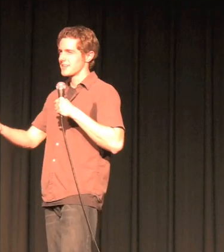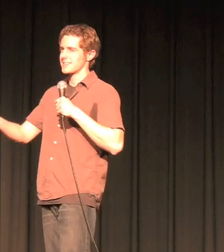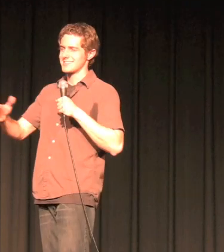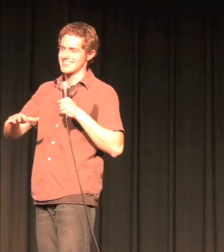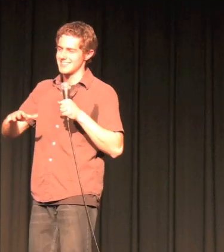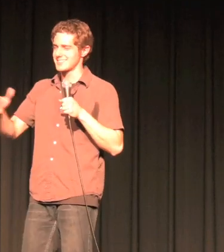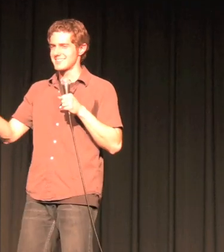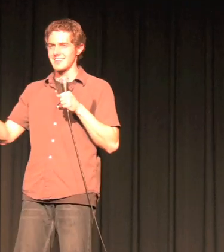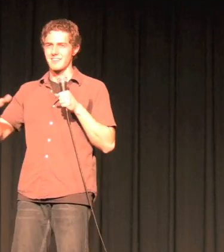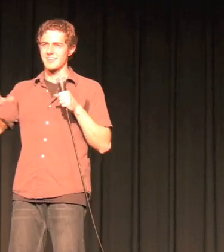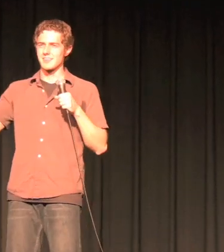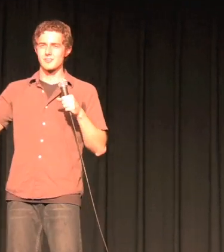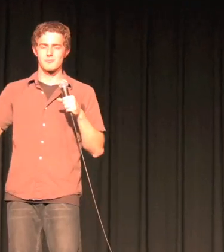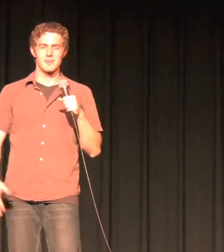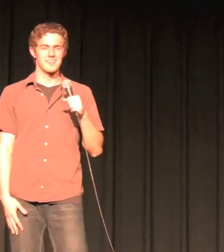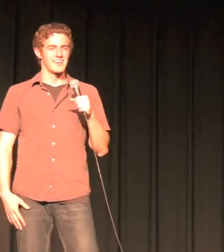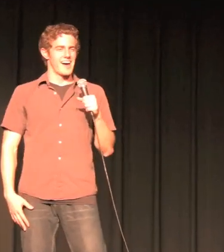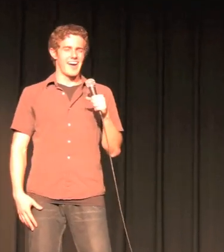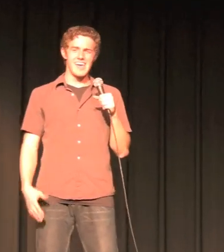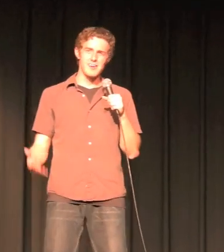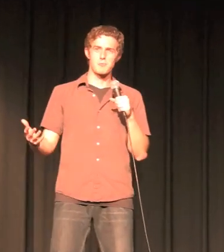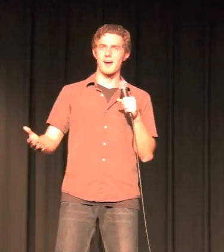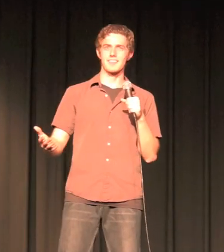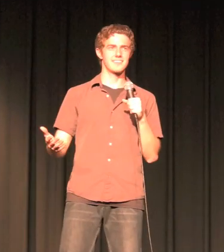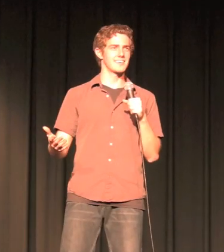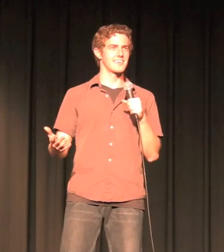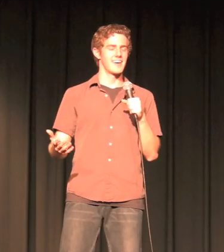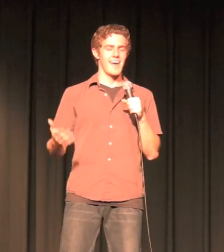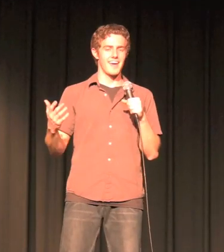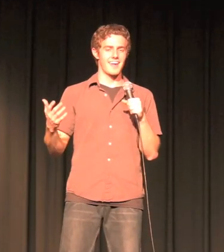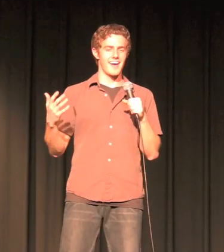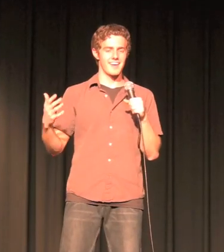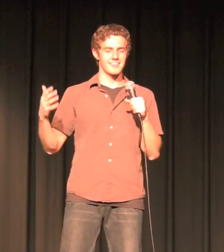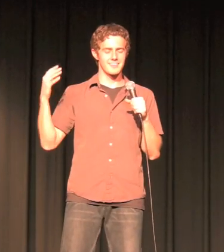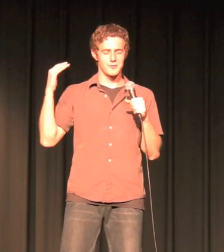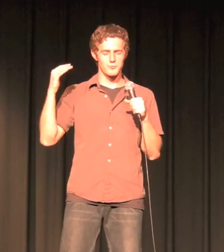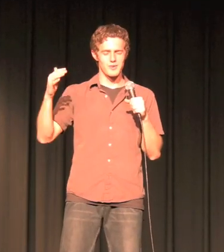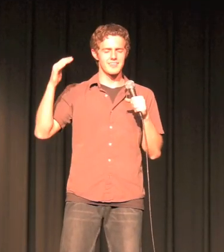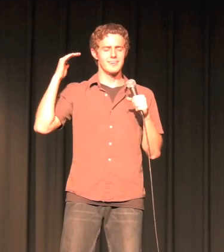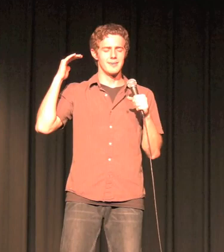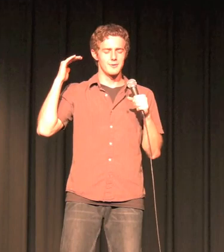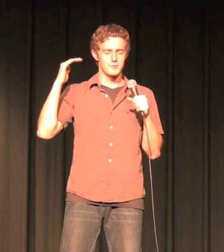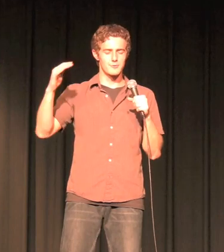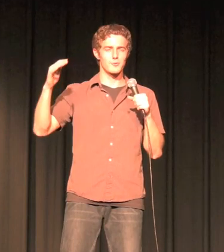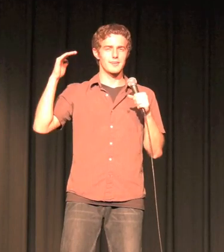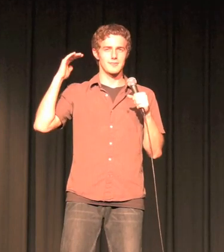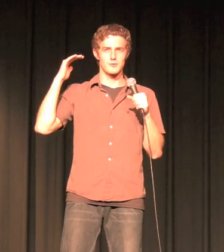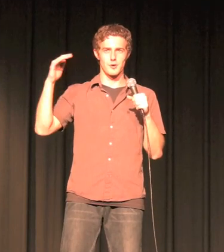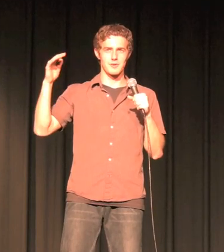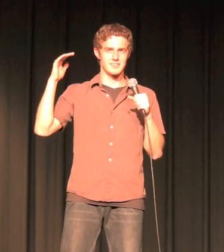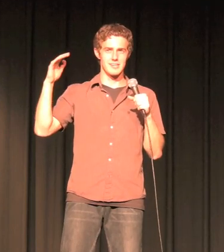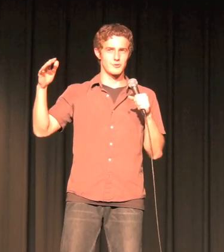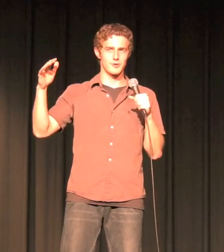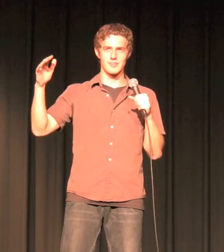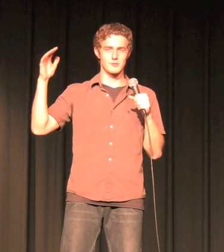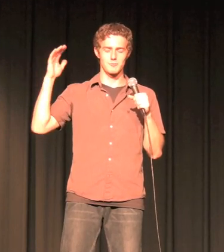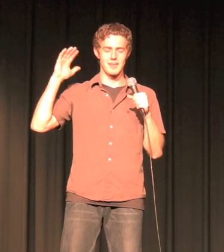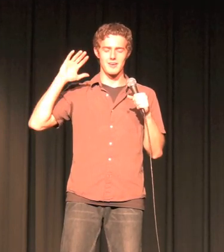like 6, 7-ish, but I hated practicing, and I had this like really strict German teacher that just made it